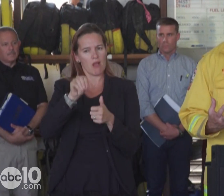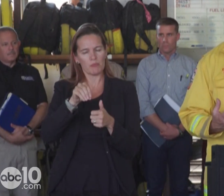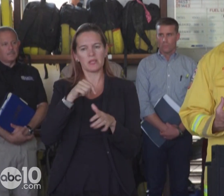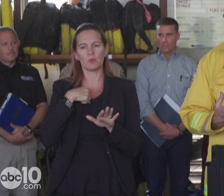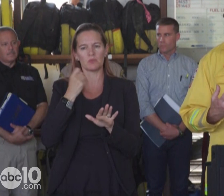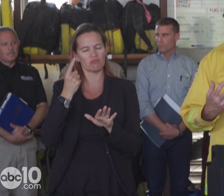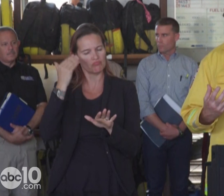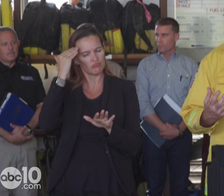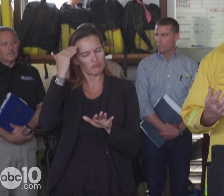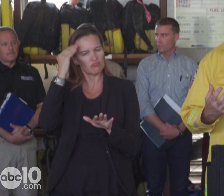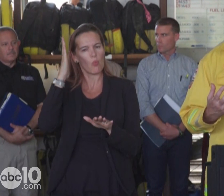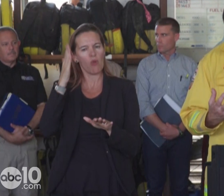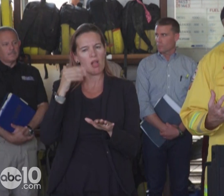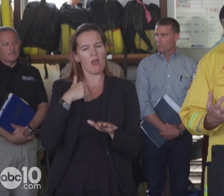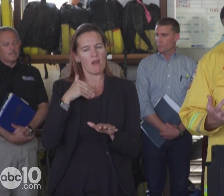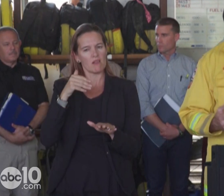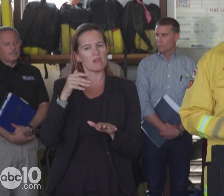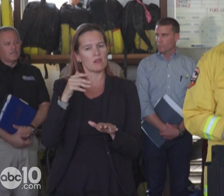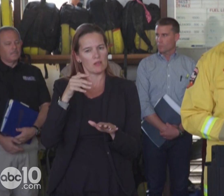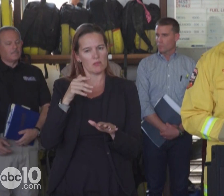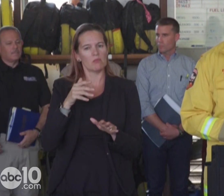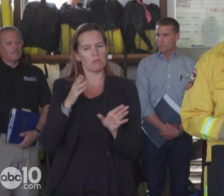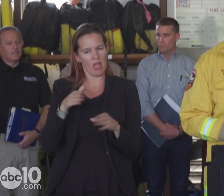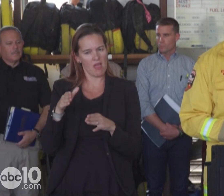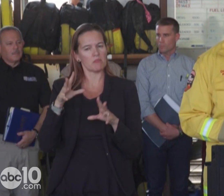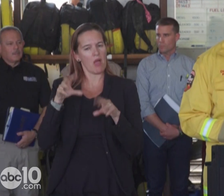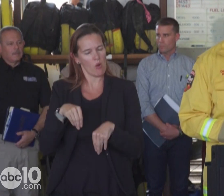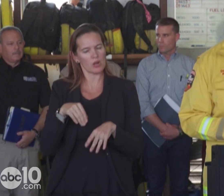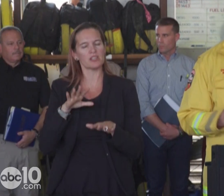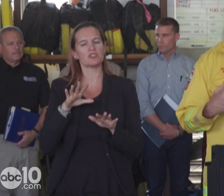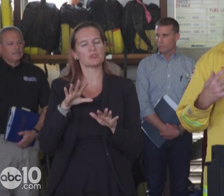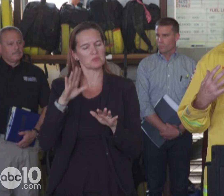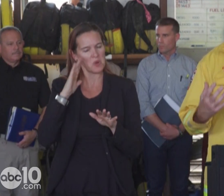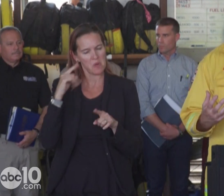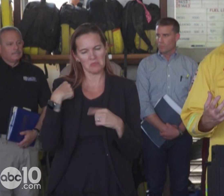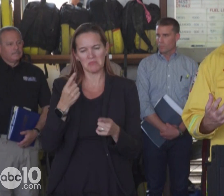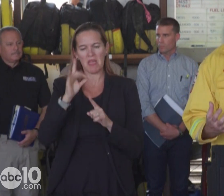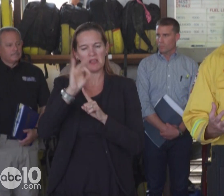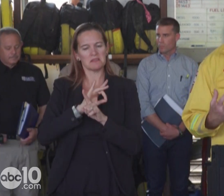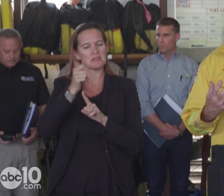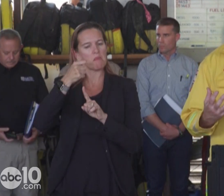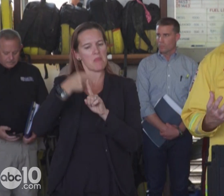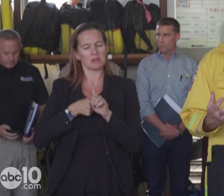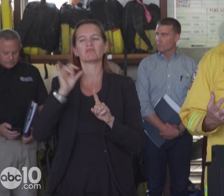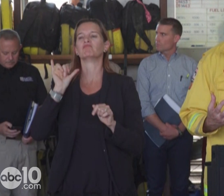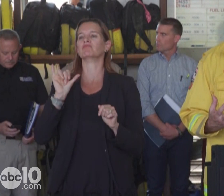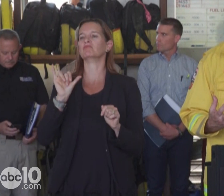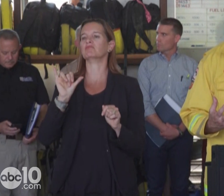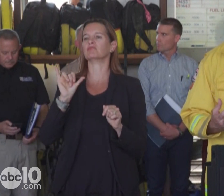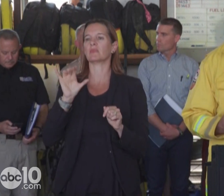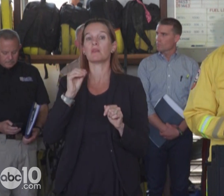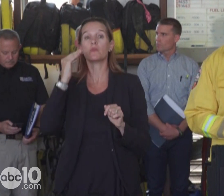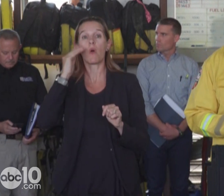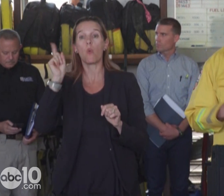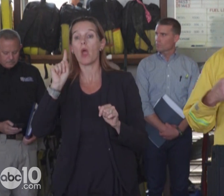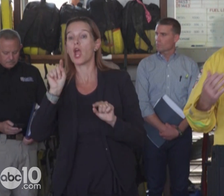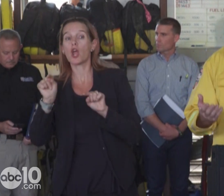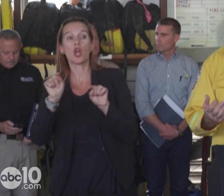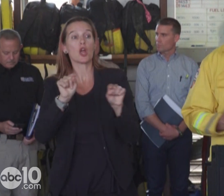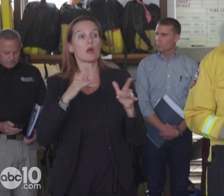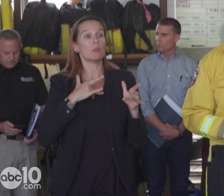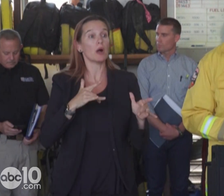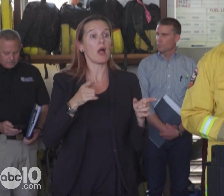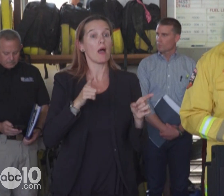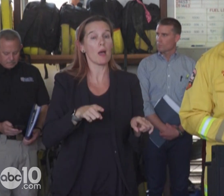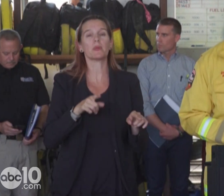going to happen potentially over the last 8 or 10 months, and knowing that there are places where we're going to have to do those kind of things. We